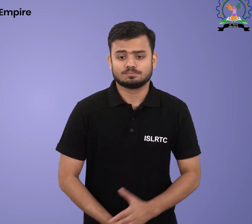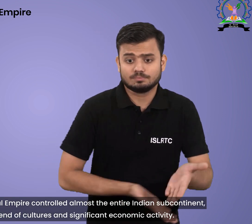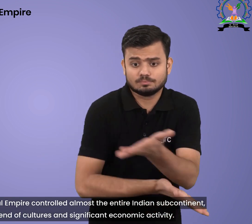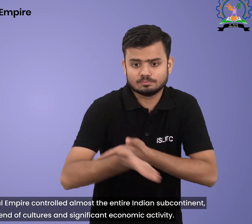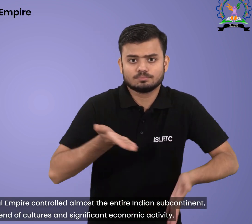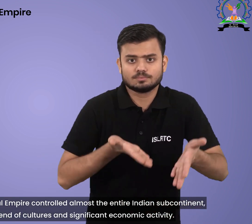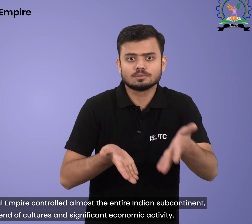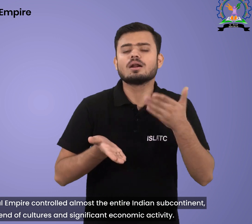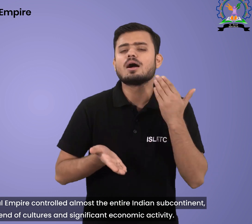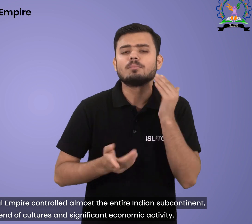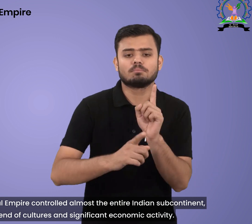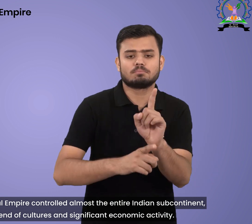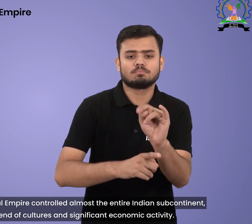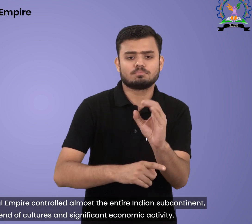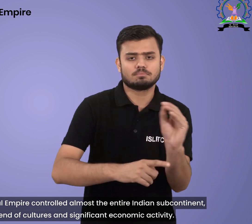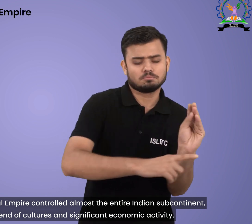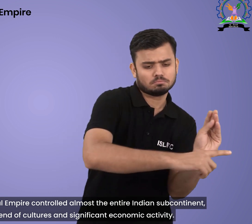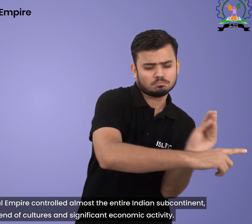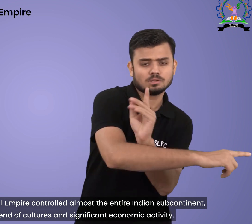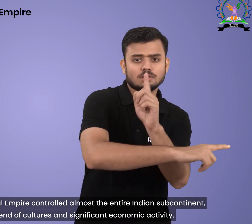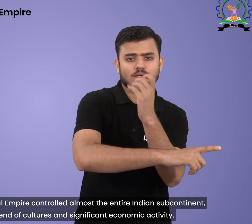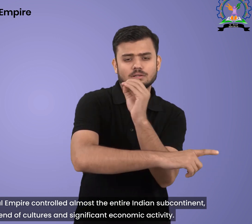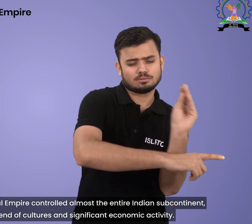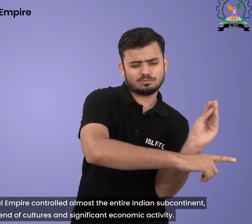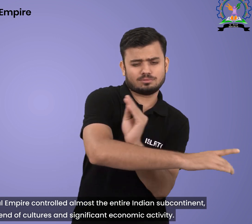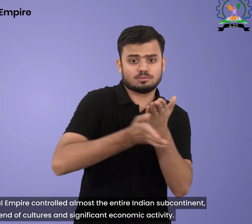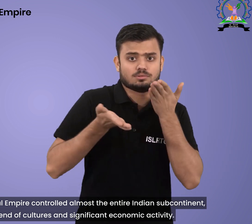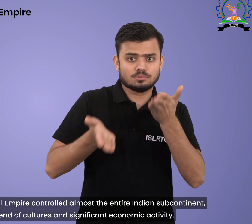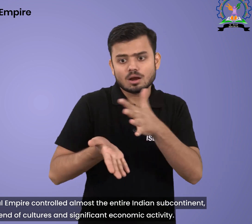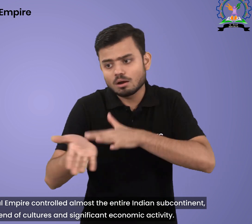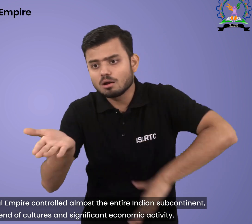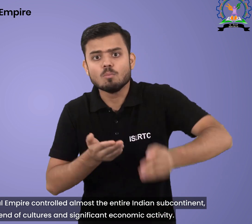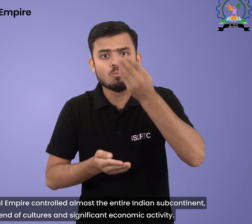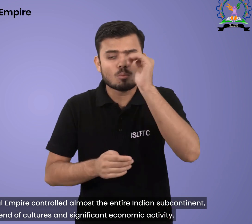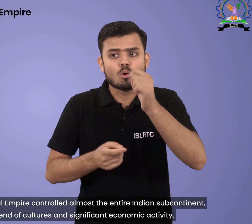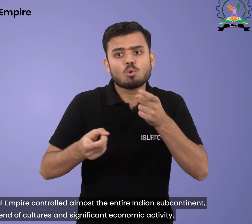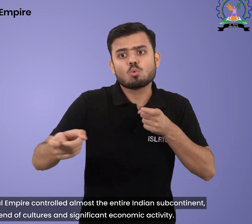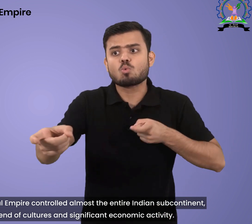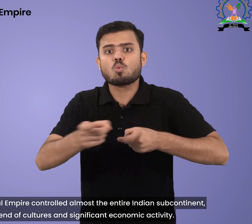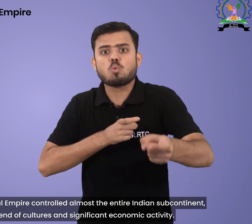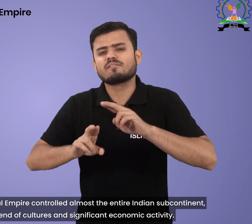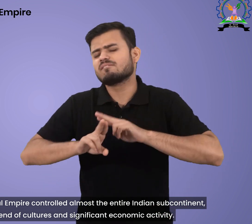By the late 17th century, the Mughal Empire controlled almost the entire Indian